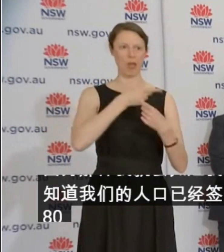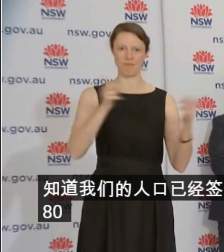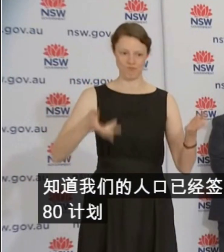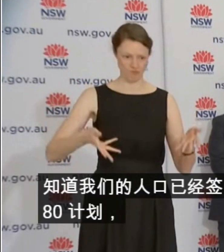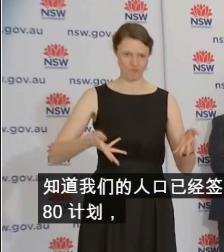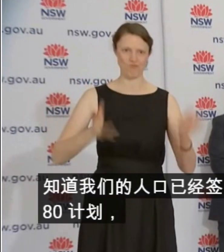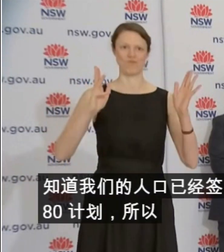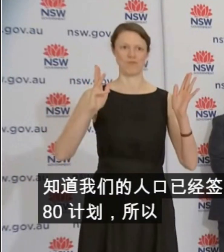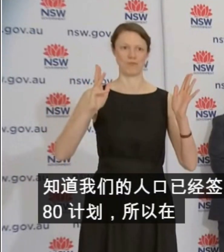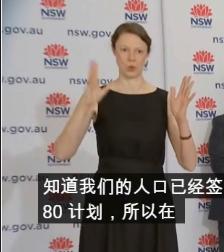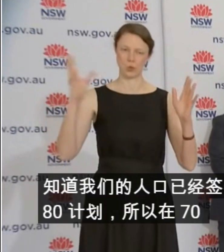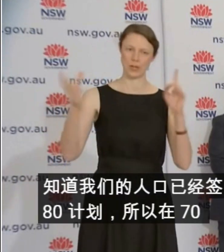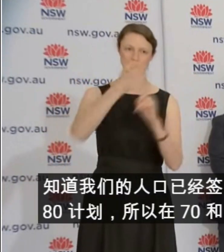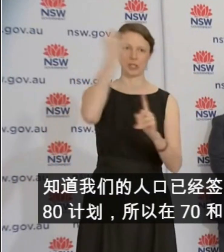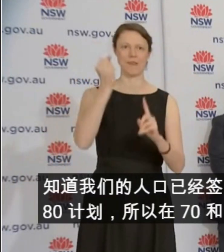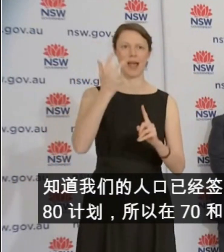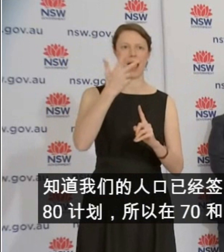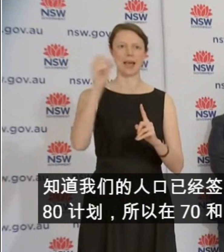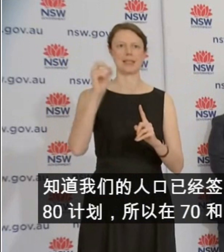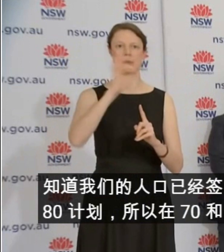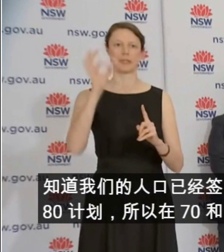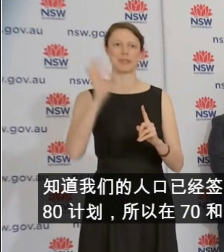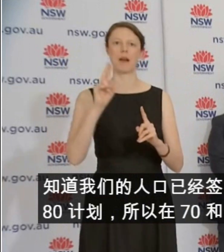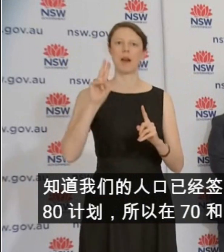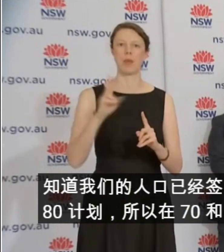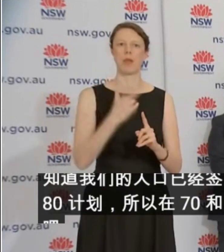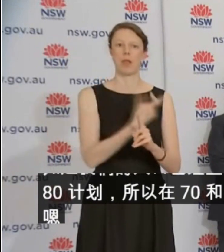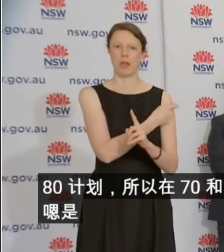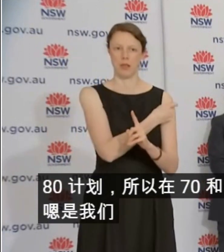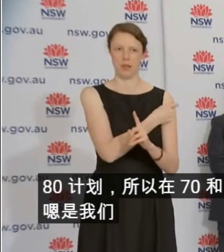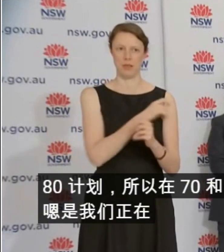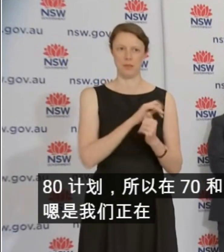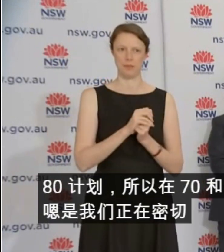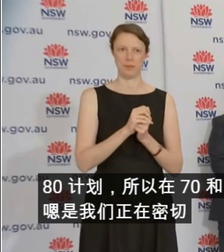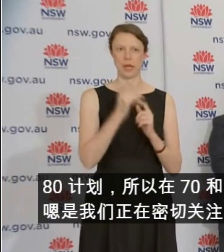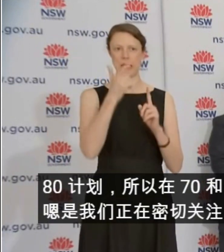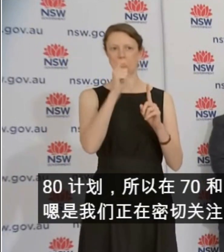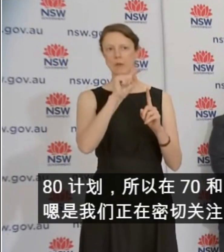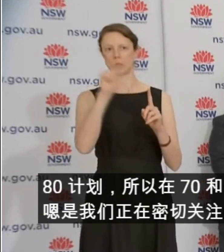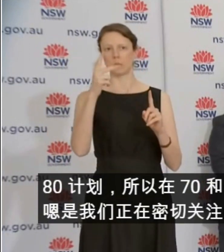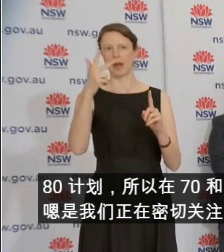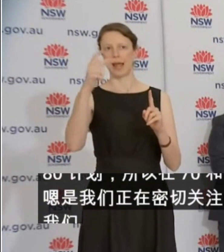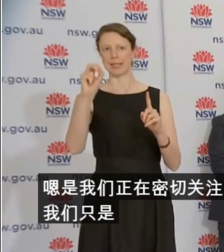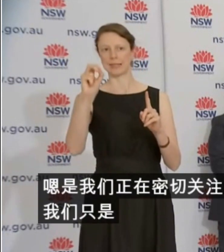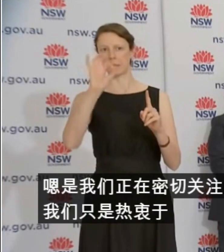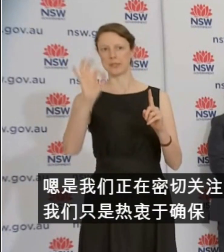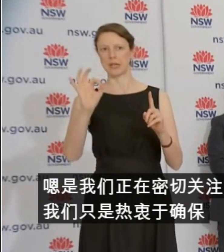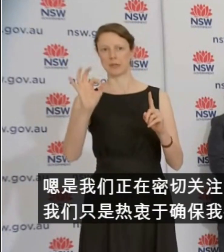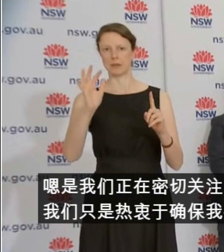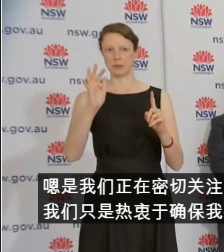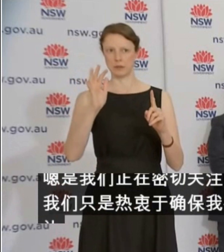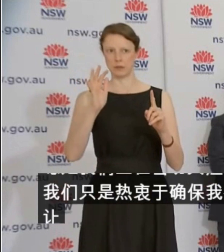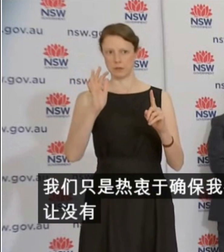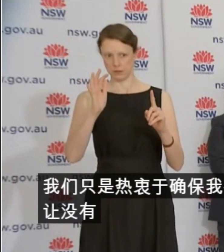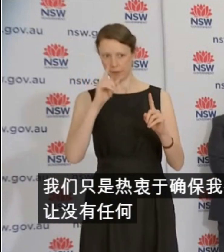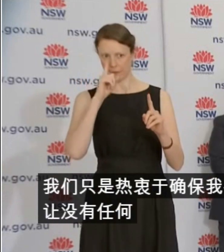to the 80% plan. So between 70 and 80% first dose is what we're keenly looking at. So we're just keen to make sure